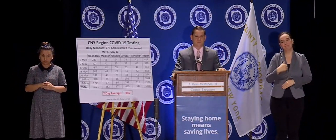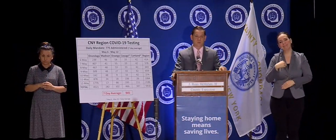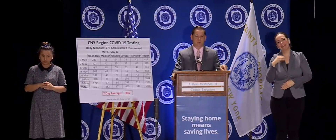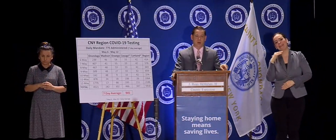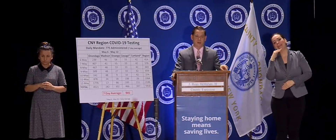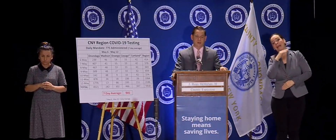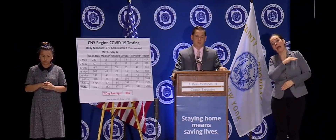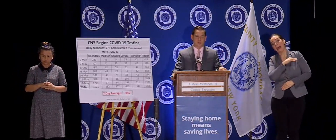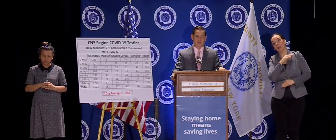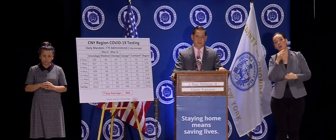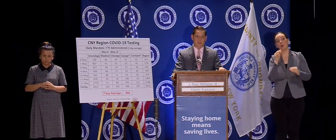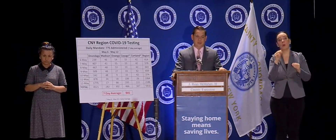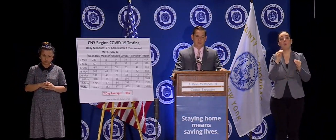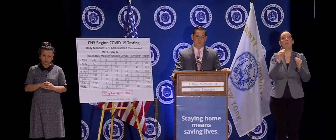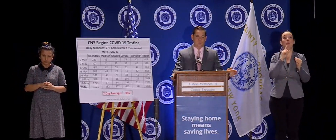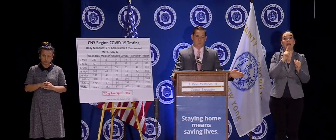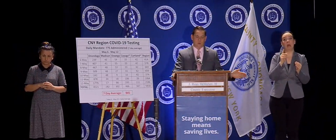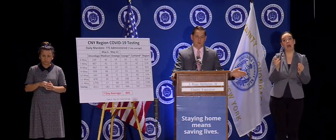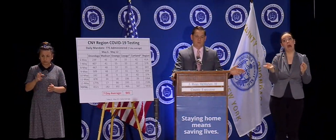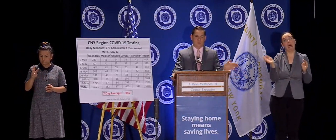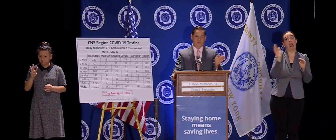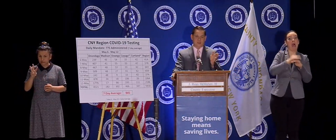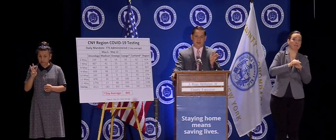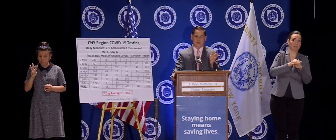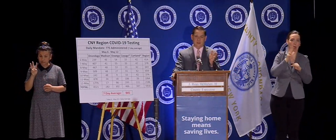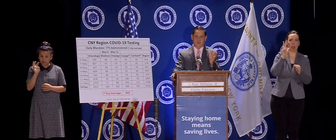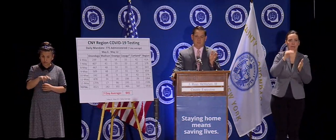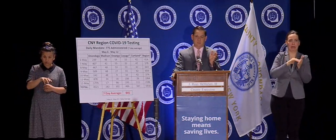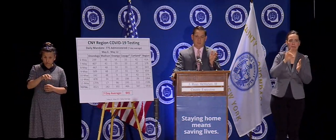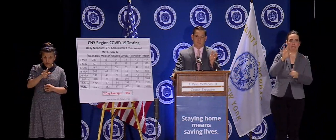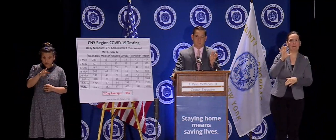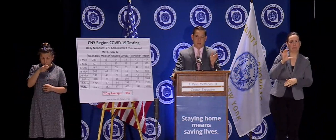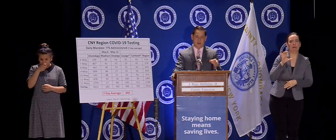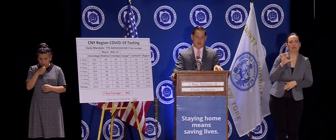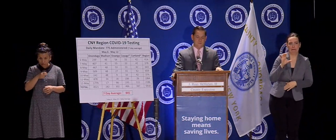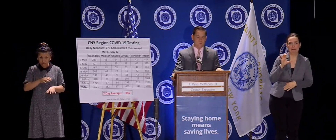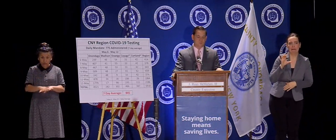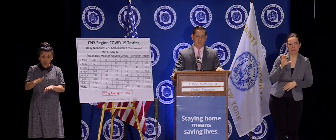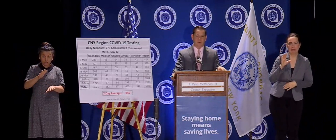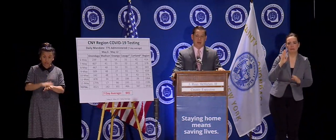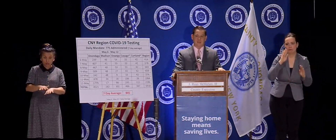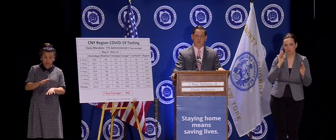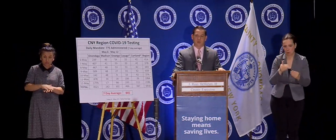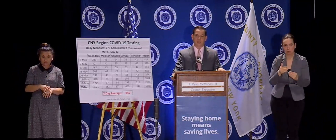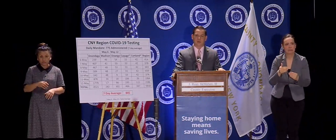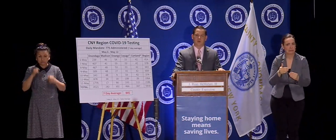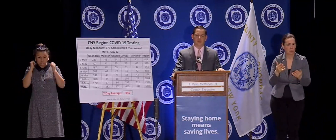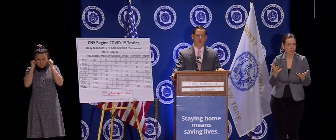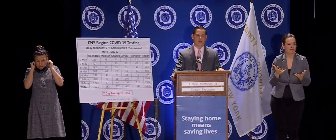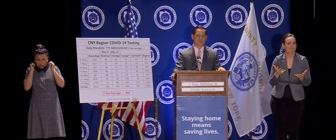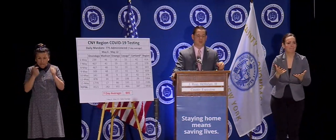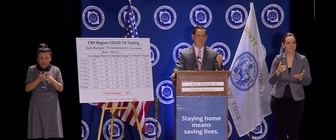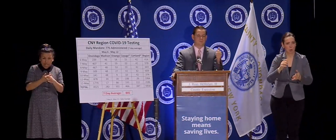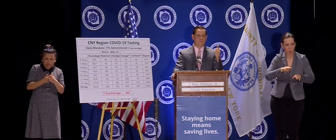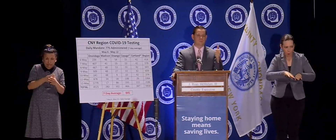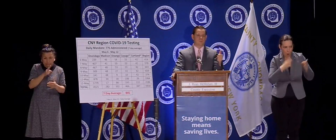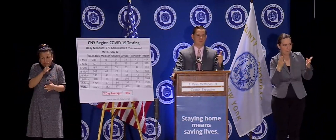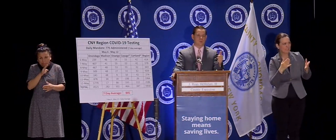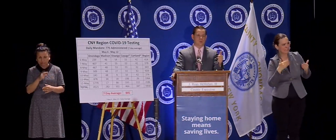that. But we were very focused on hitting this mandate. Remember, last week there was a